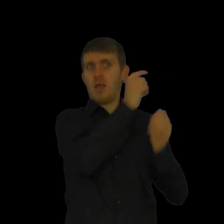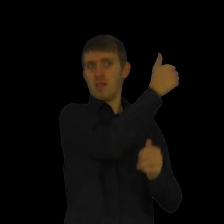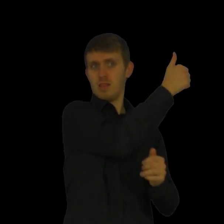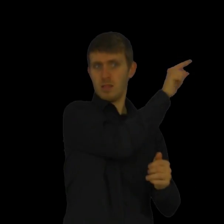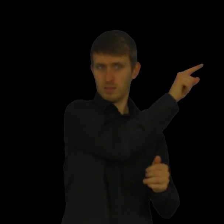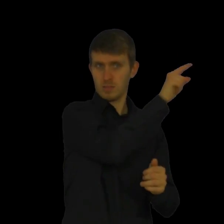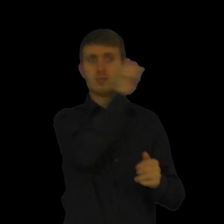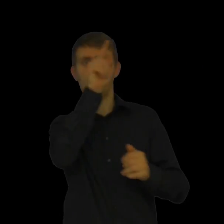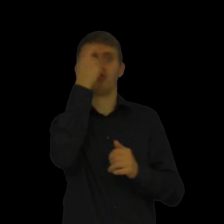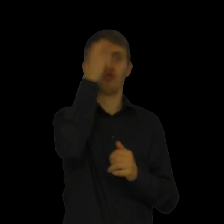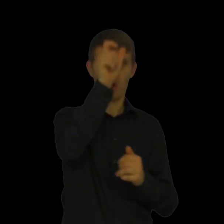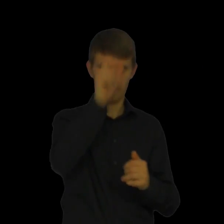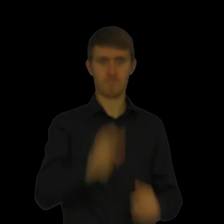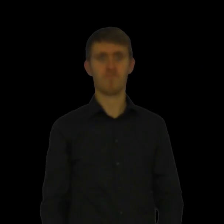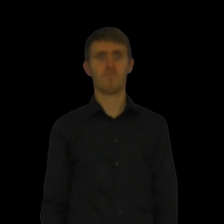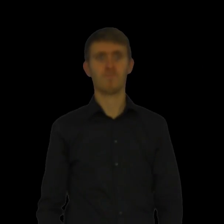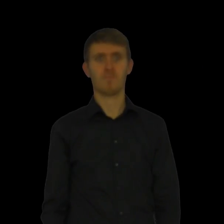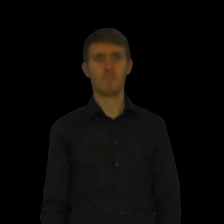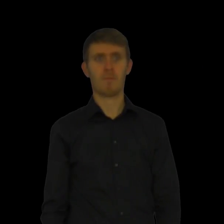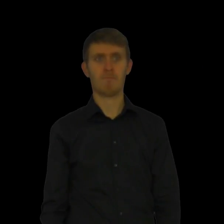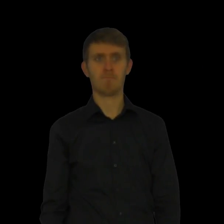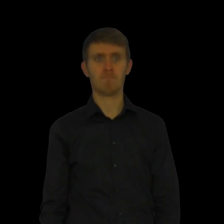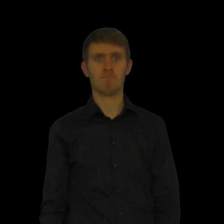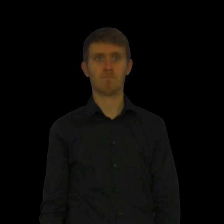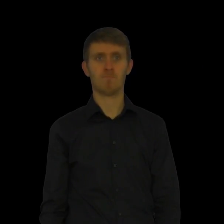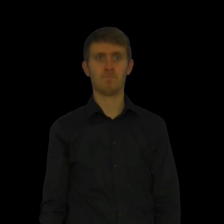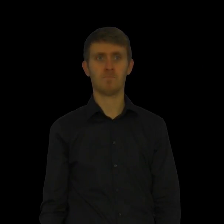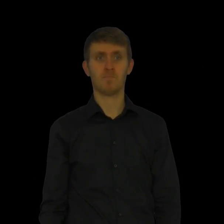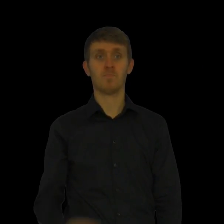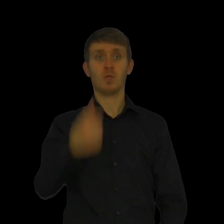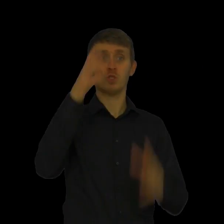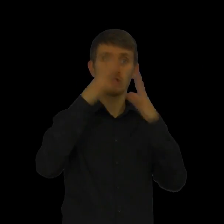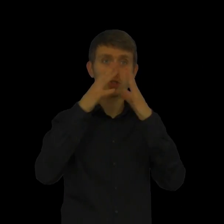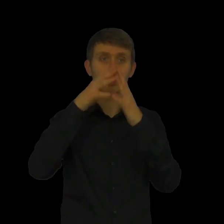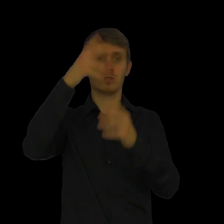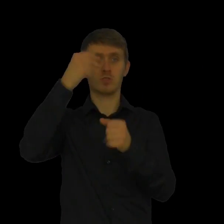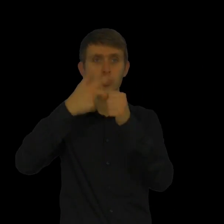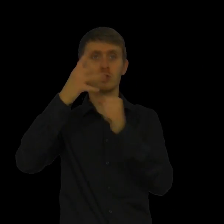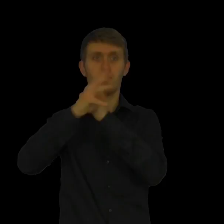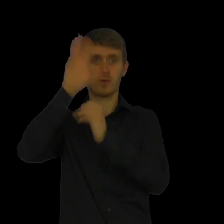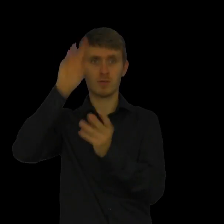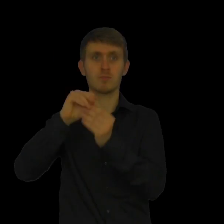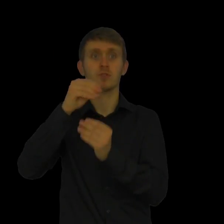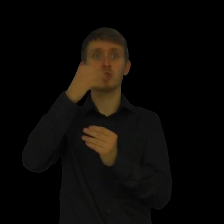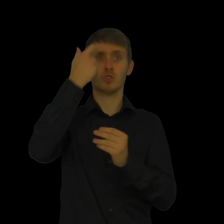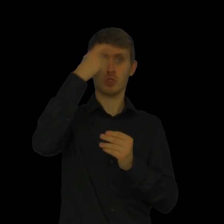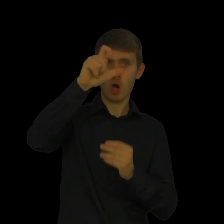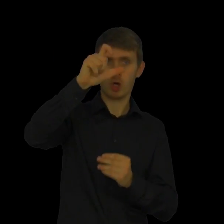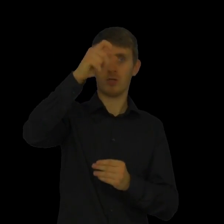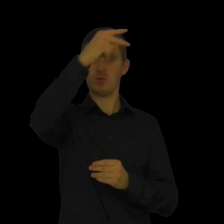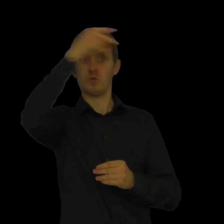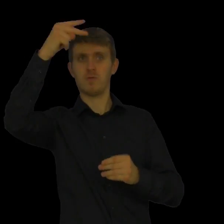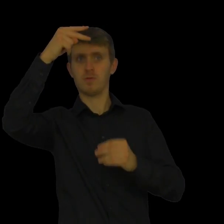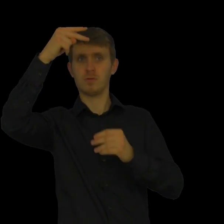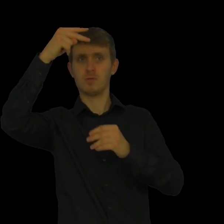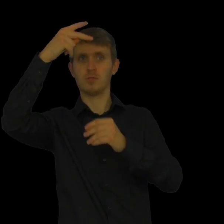place ten tens is equal to a hundred and now we're adding up the hundreds place one plus five